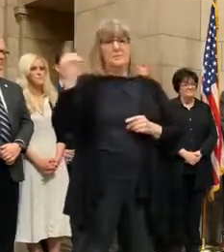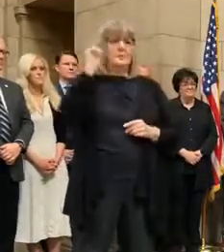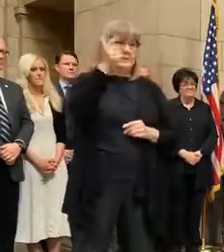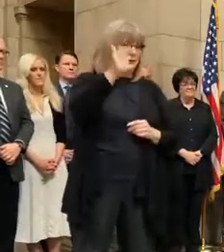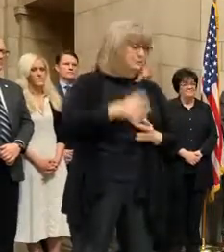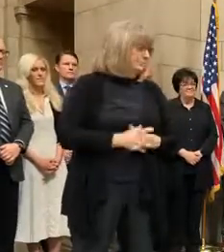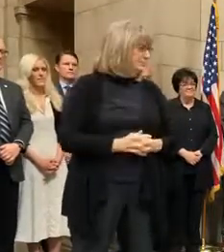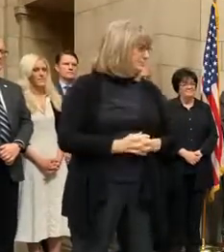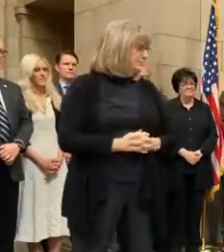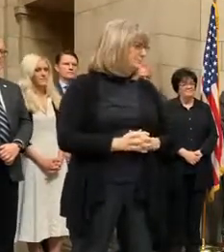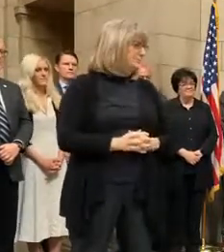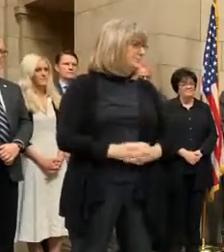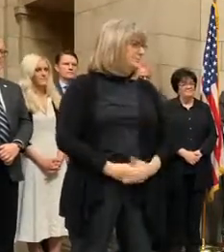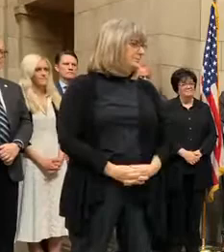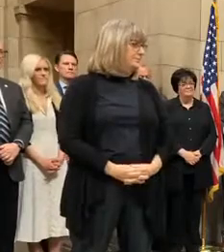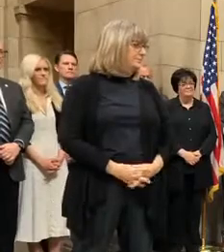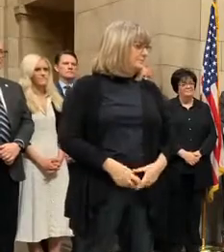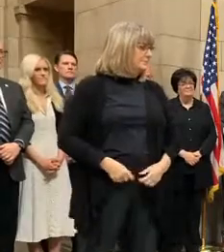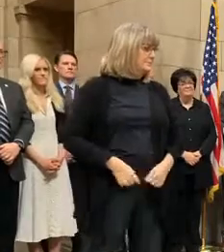later.